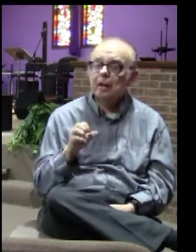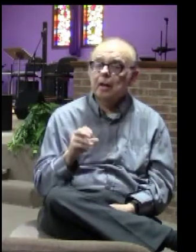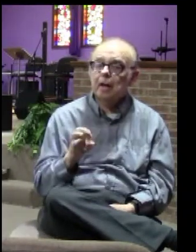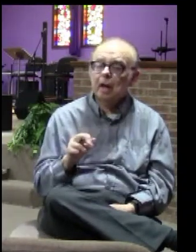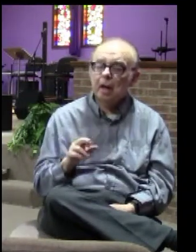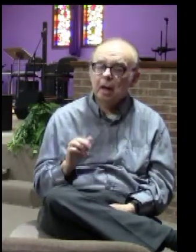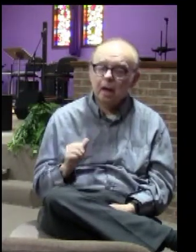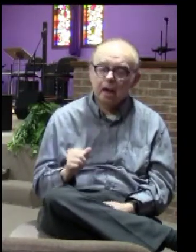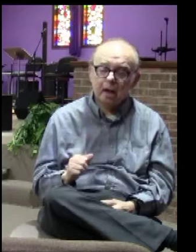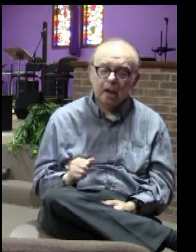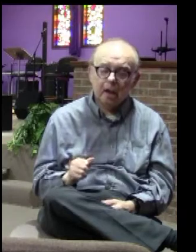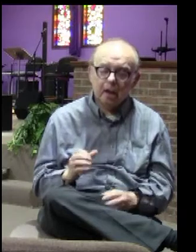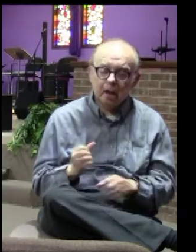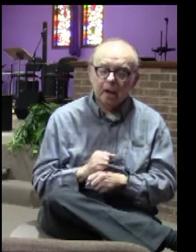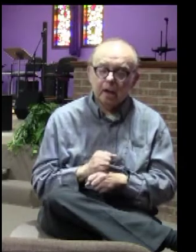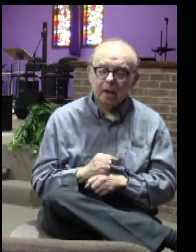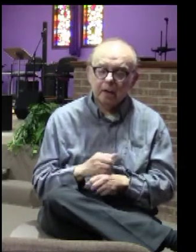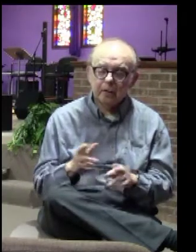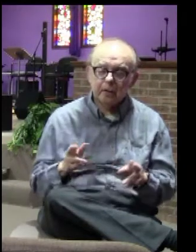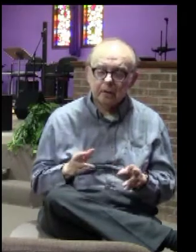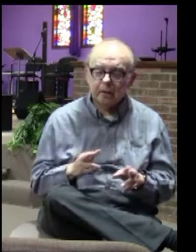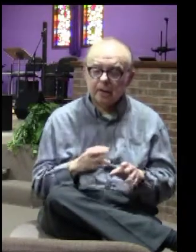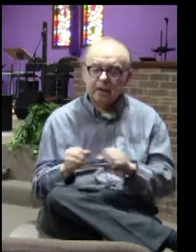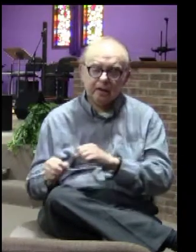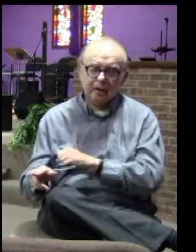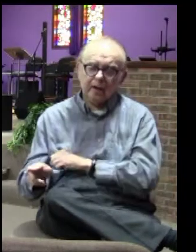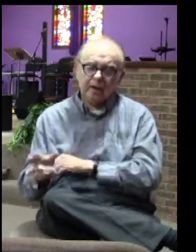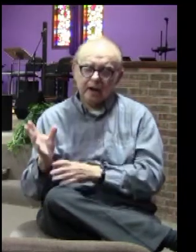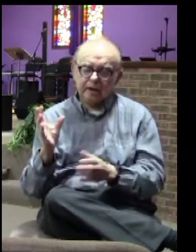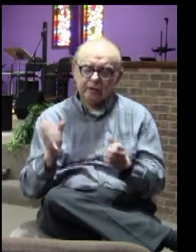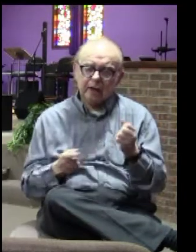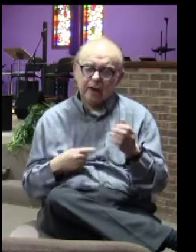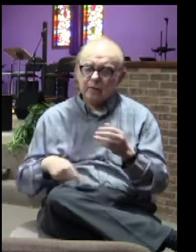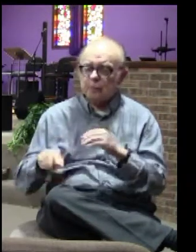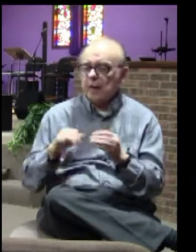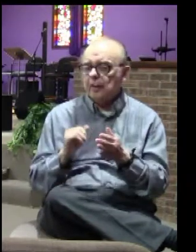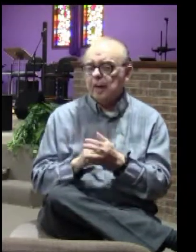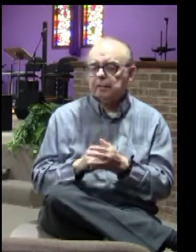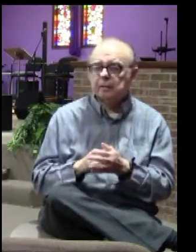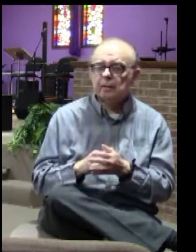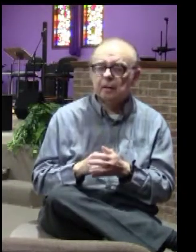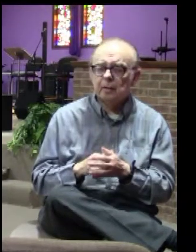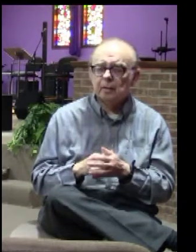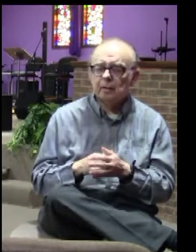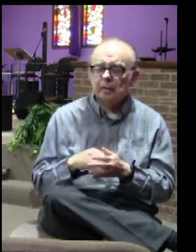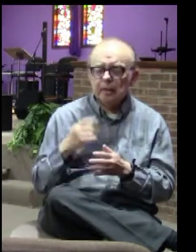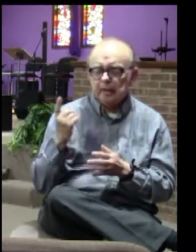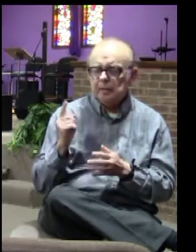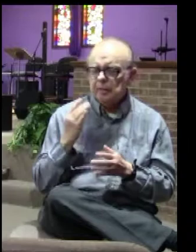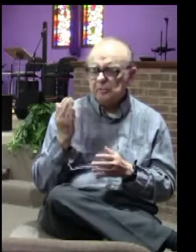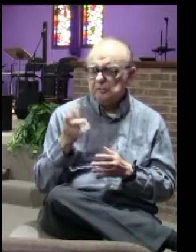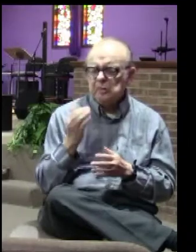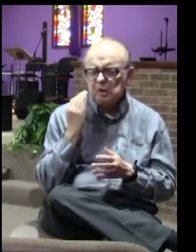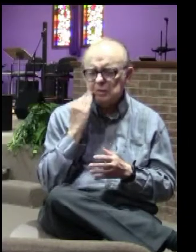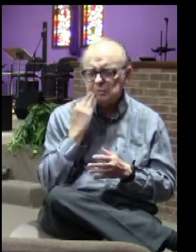I've got enough room to get up on the side, and I think I can drive around it. Then I thought, you